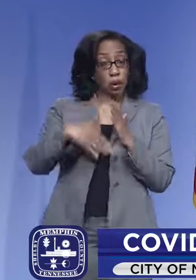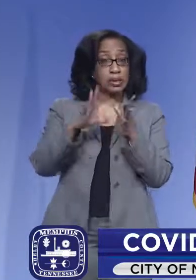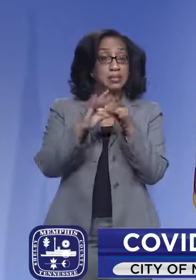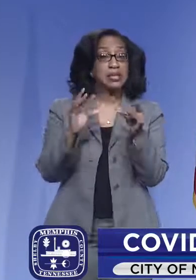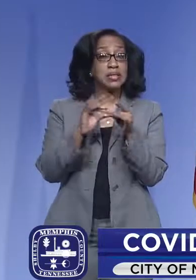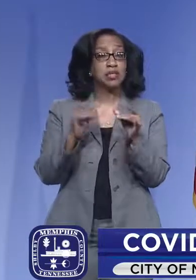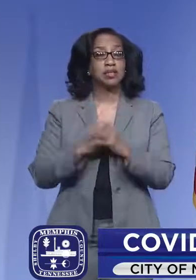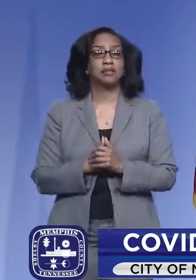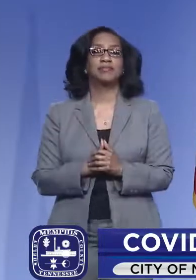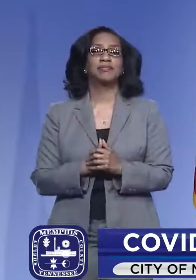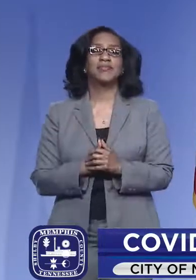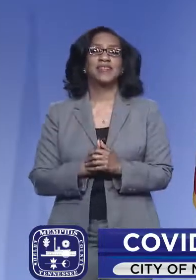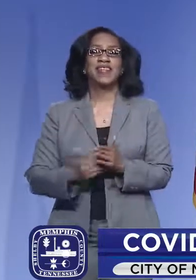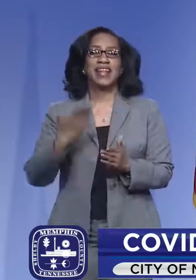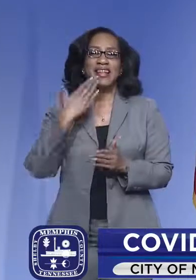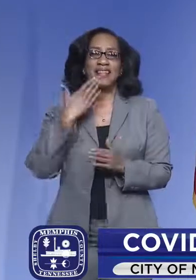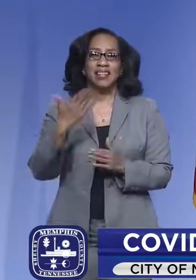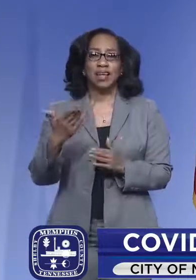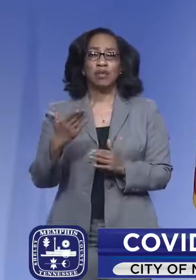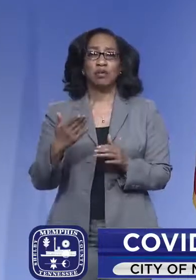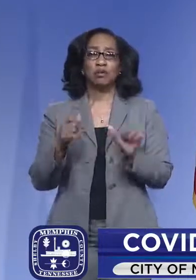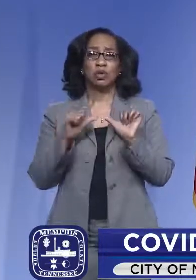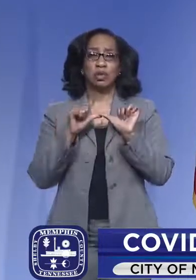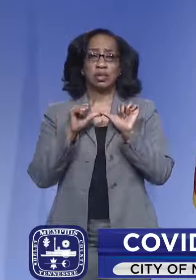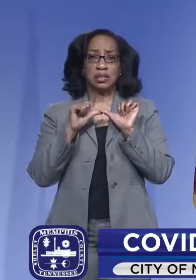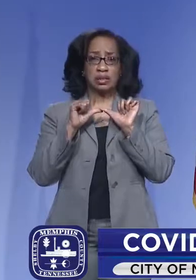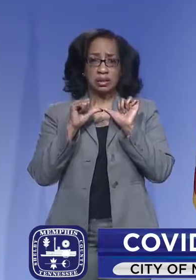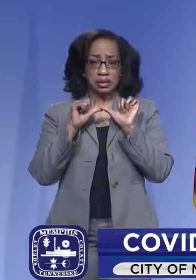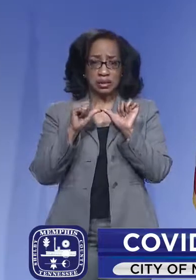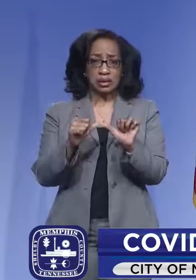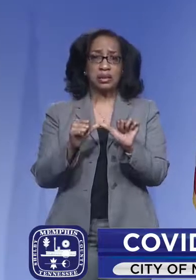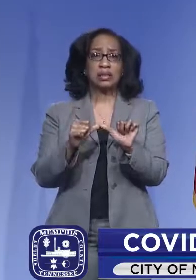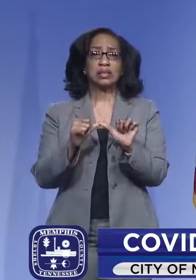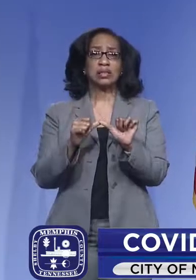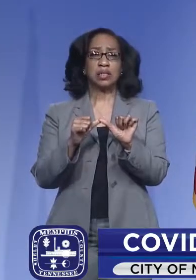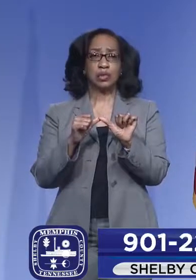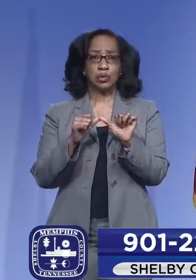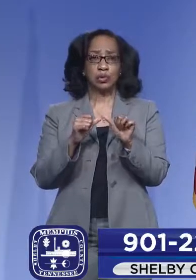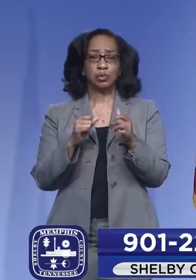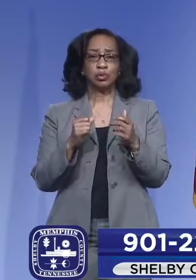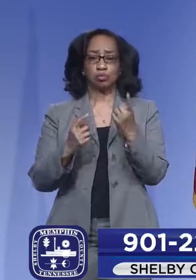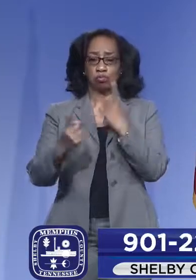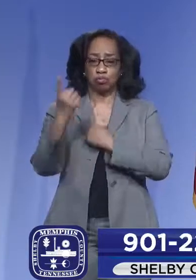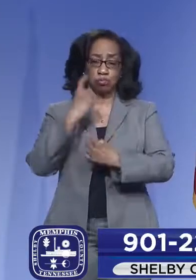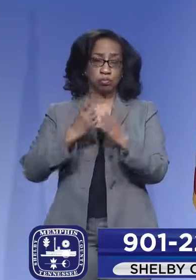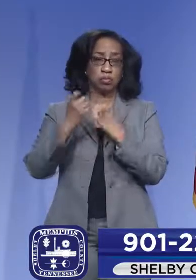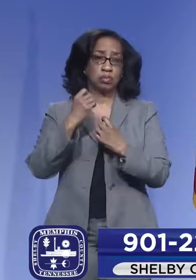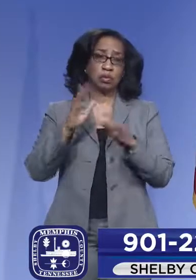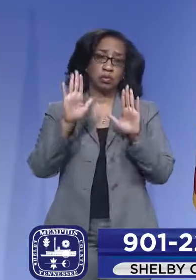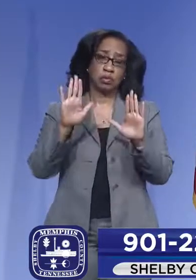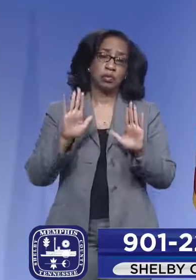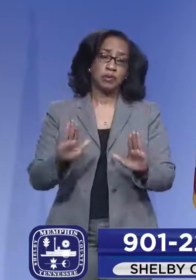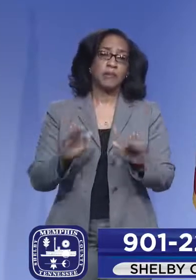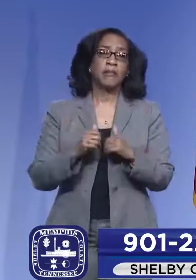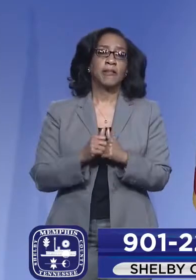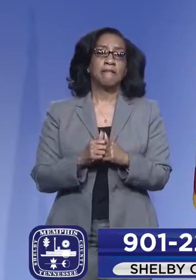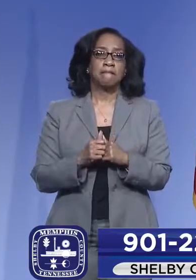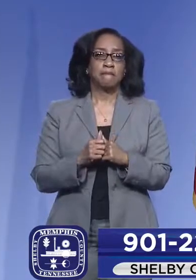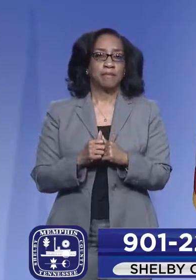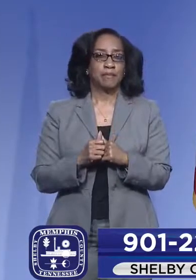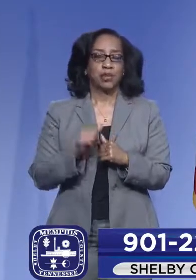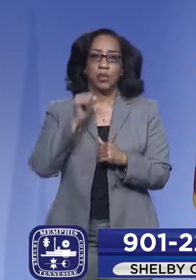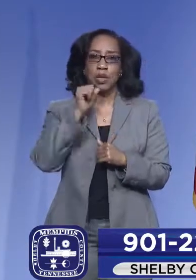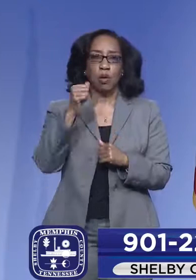So thank you all for your continued coverage, for doing such a good job of asking great questions. We know that we don't always